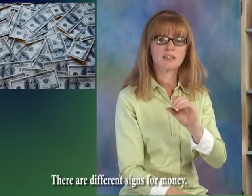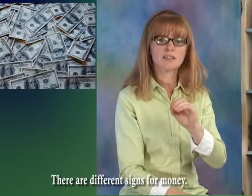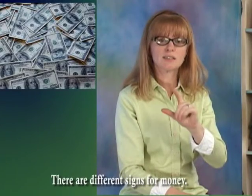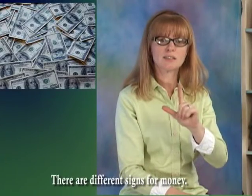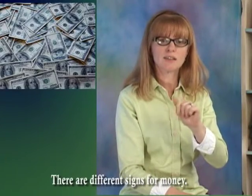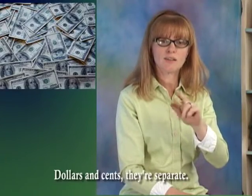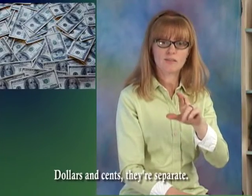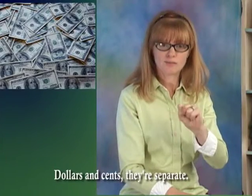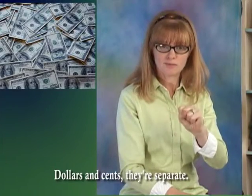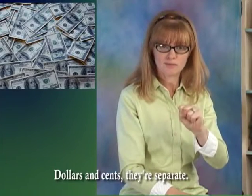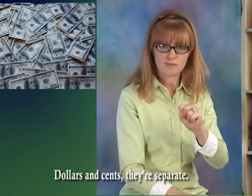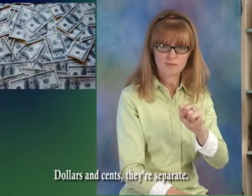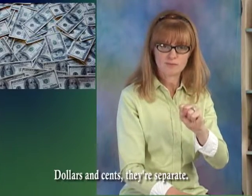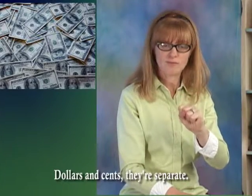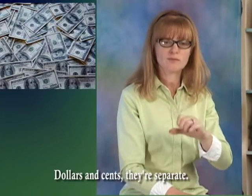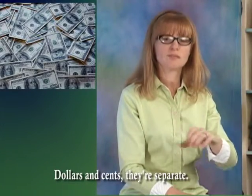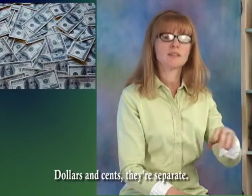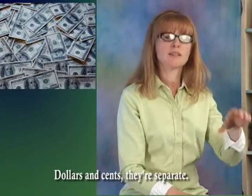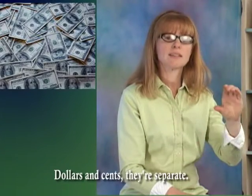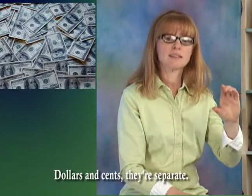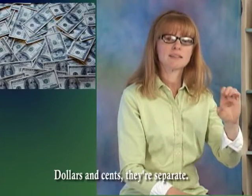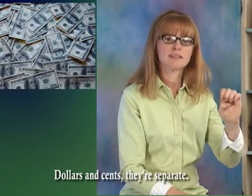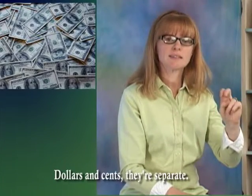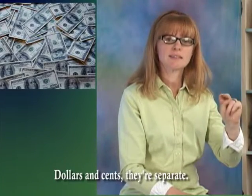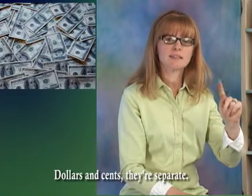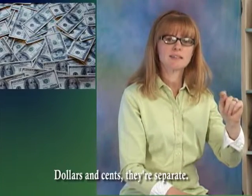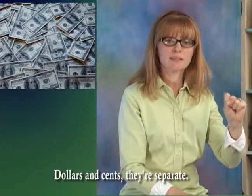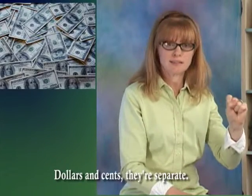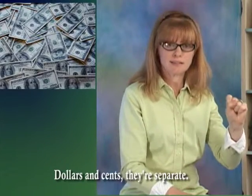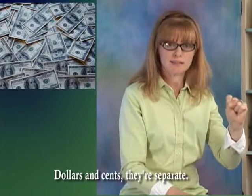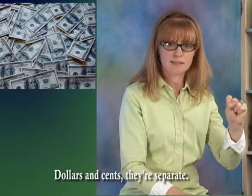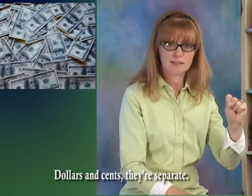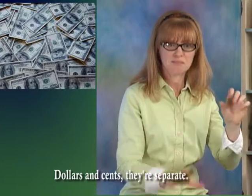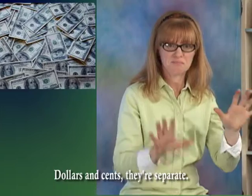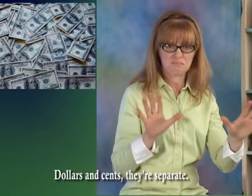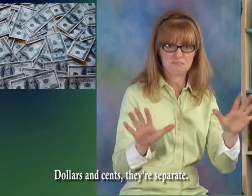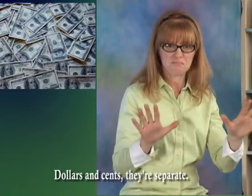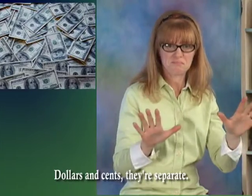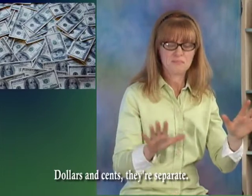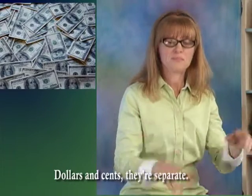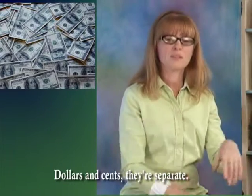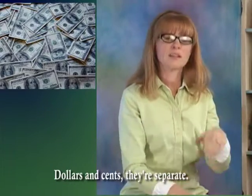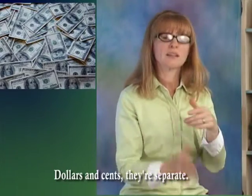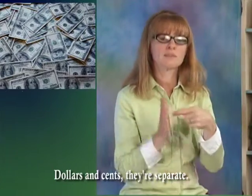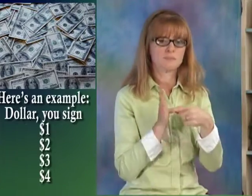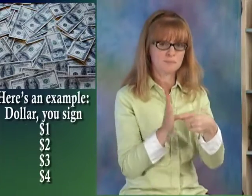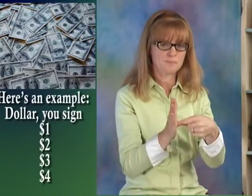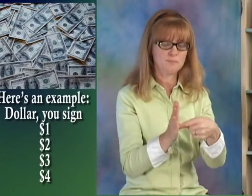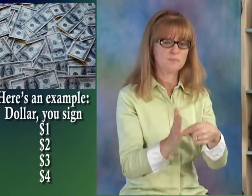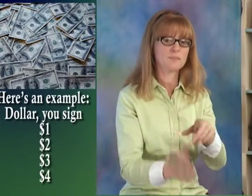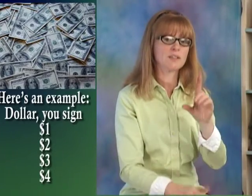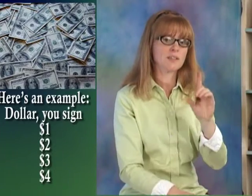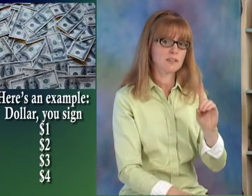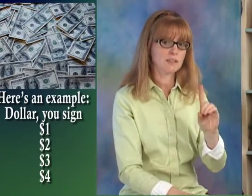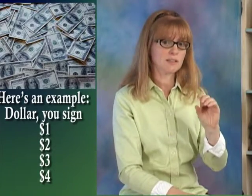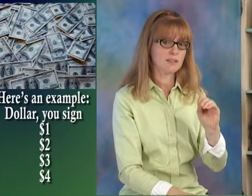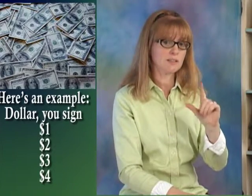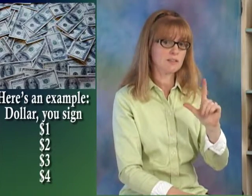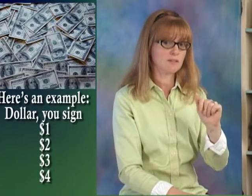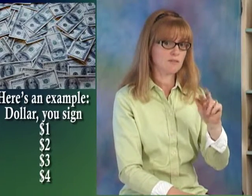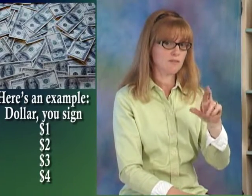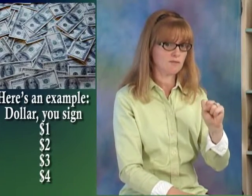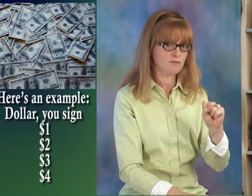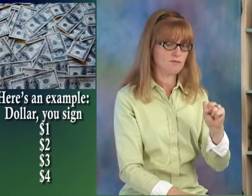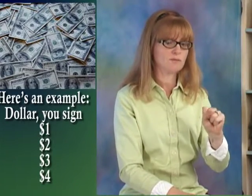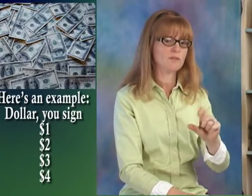There are different signs for money. Dollars, cents, they're separate. Here's